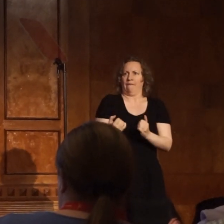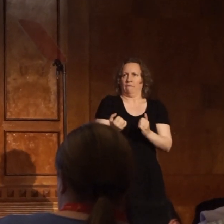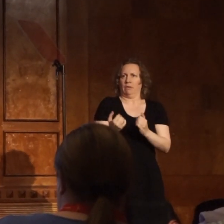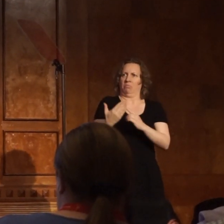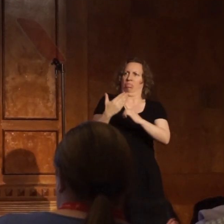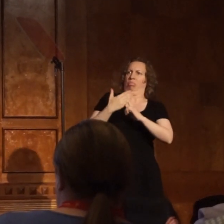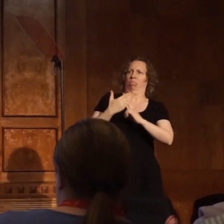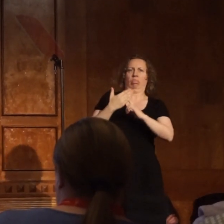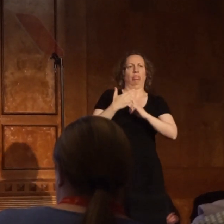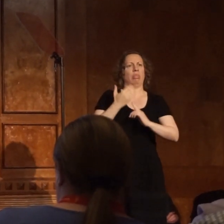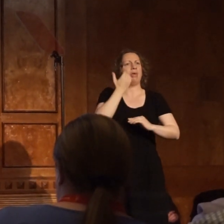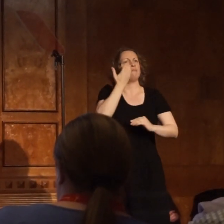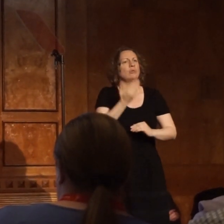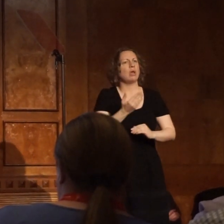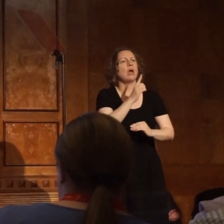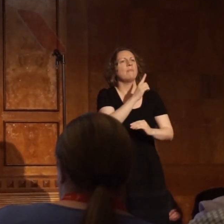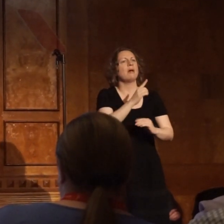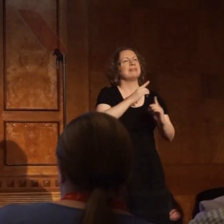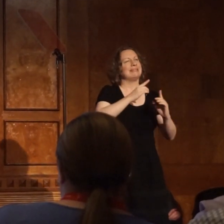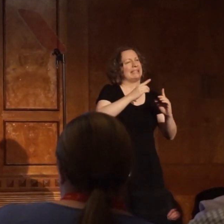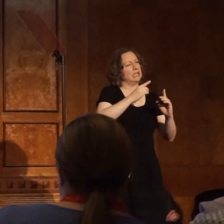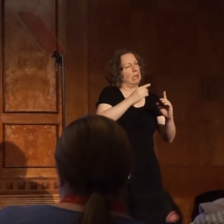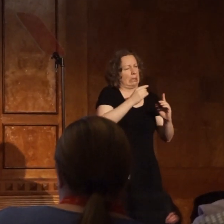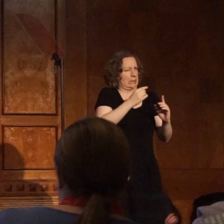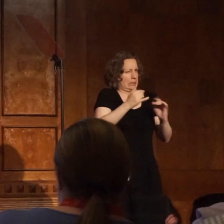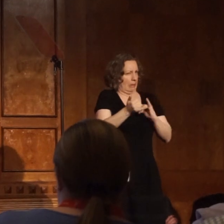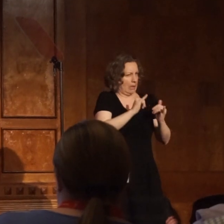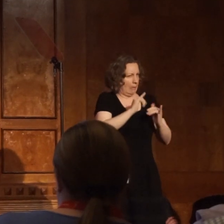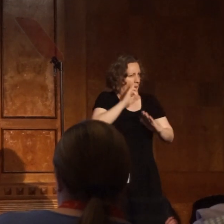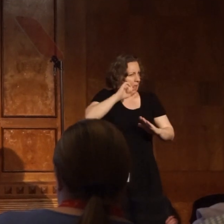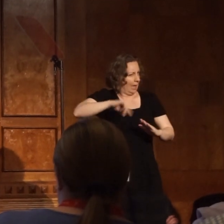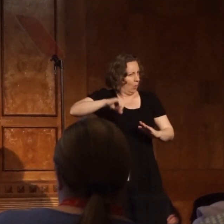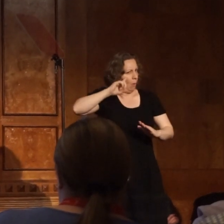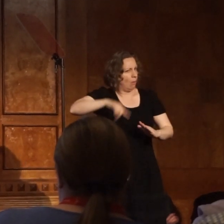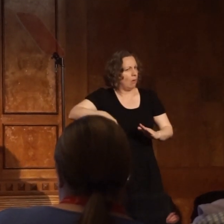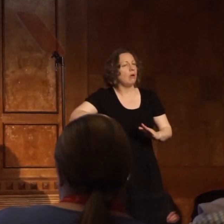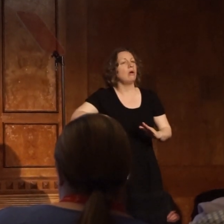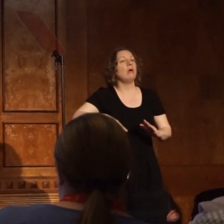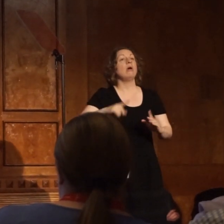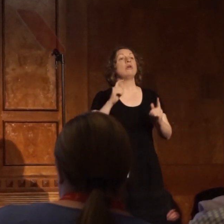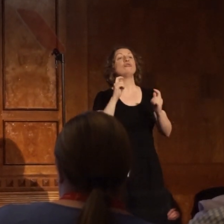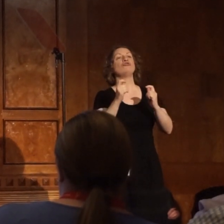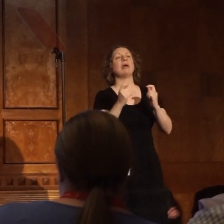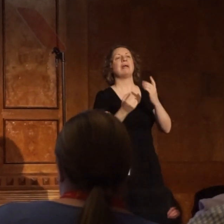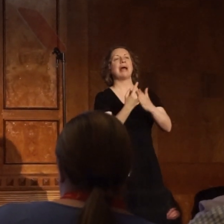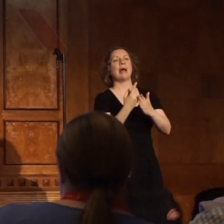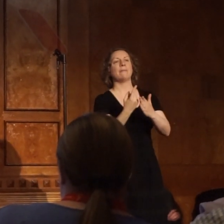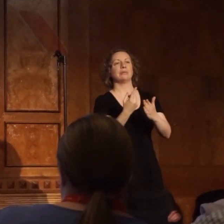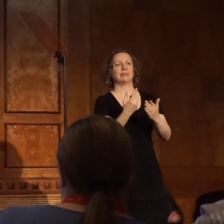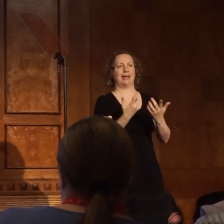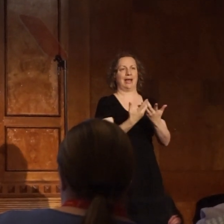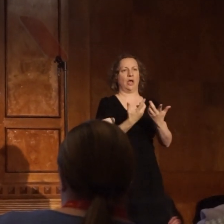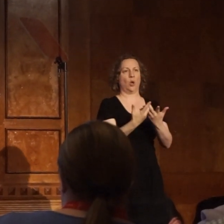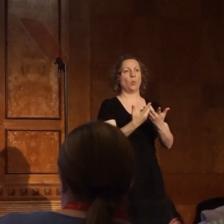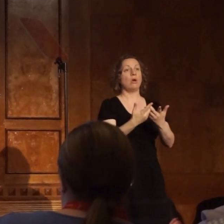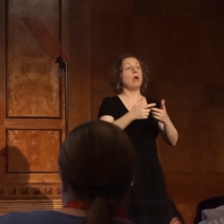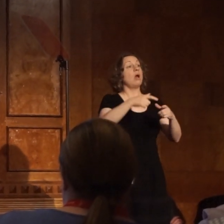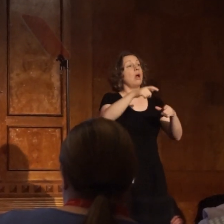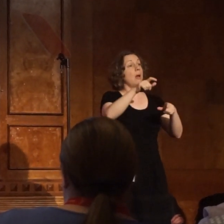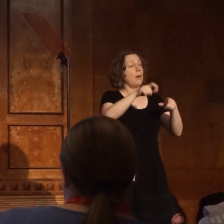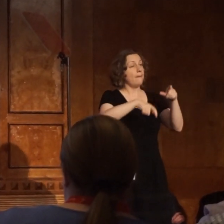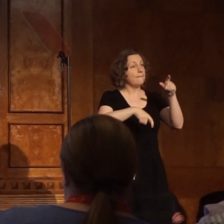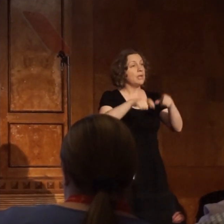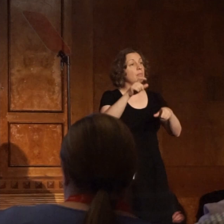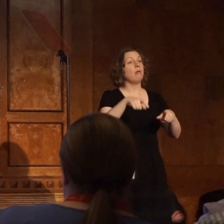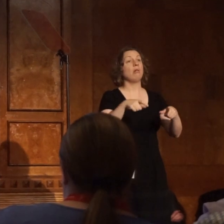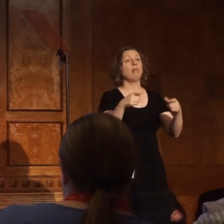society, too often we don't challenge it. Change happens when, led by those who suffer from abusive power,